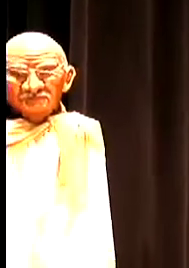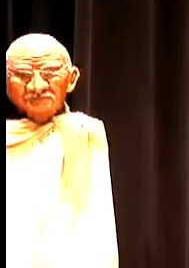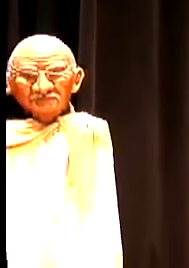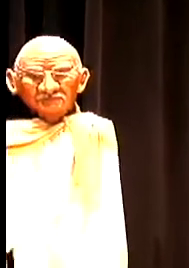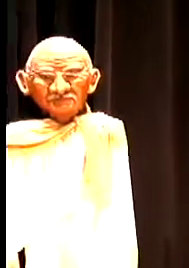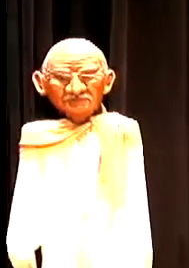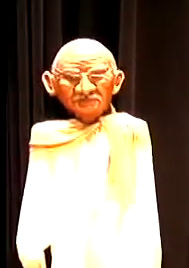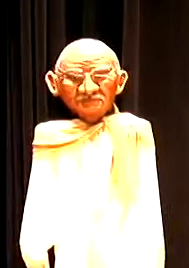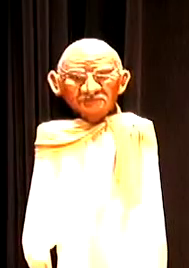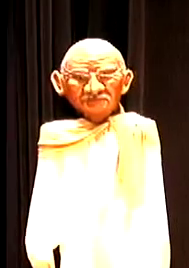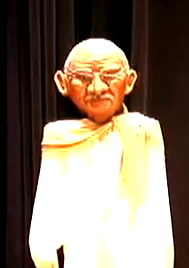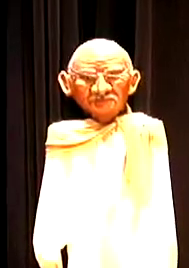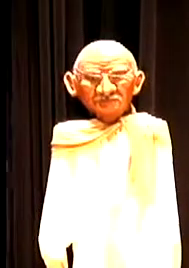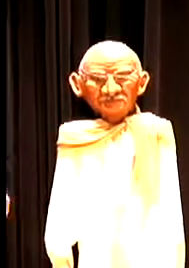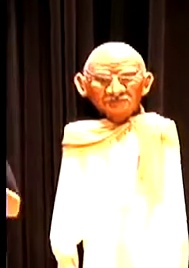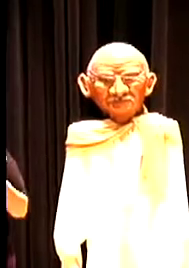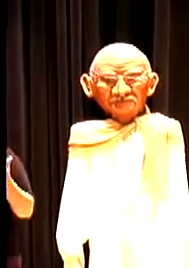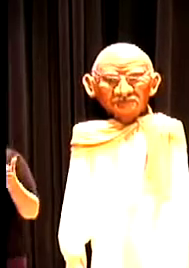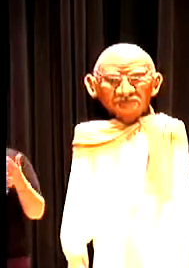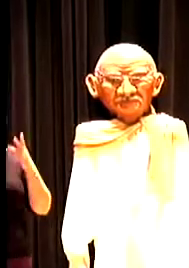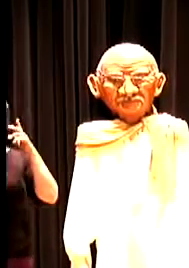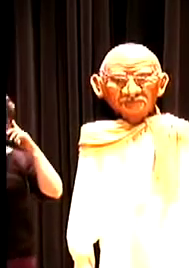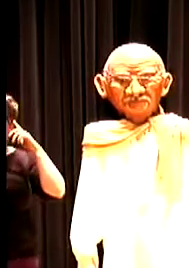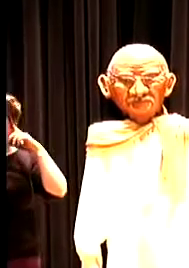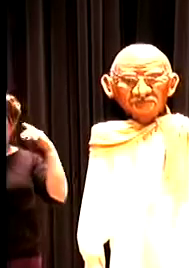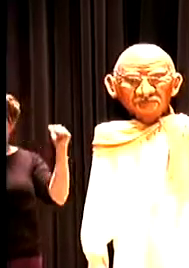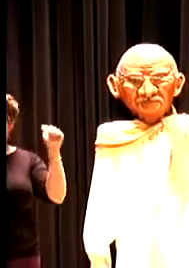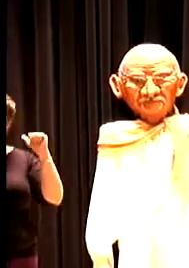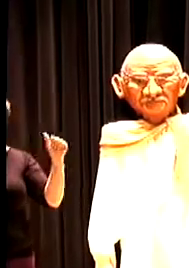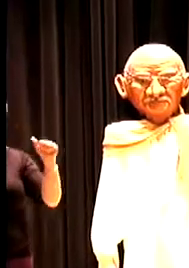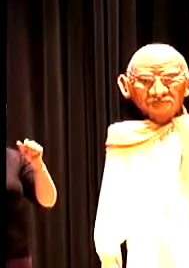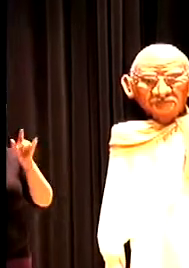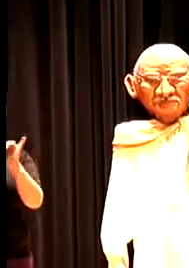Let it resound loud as the